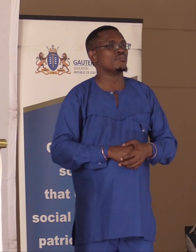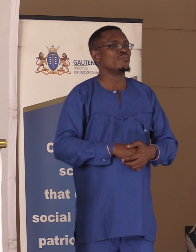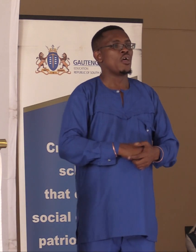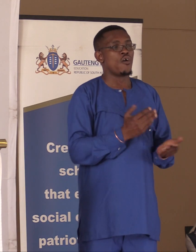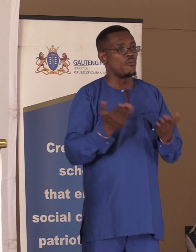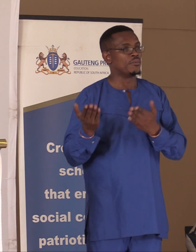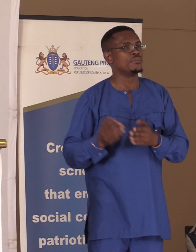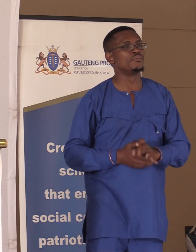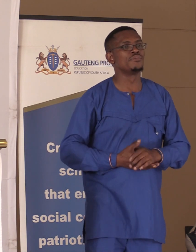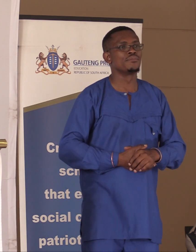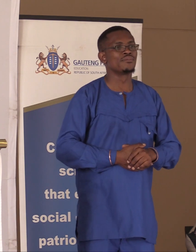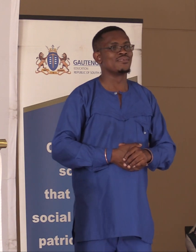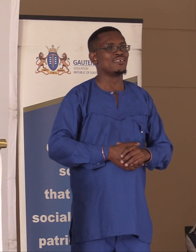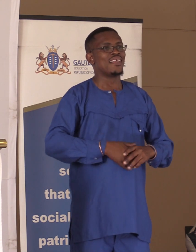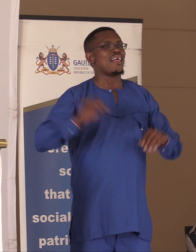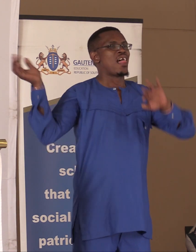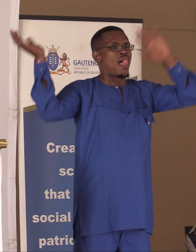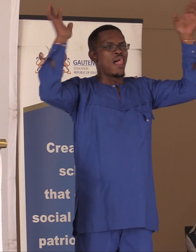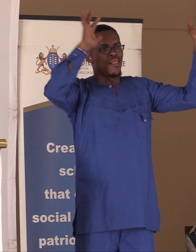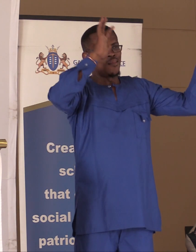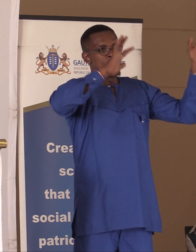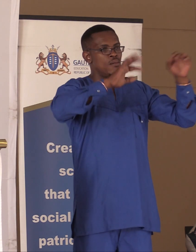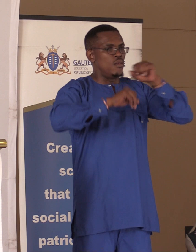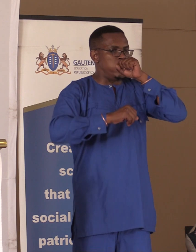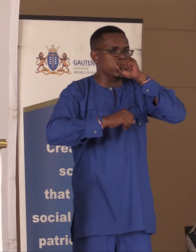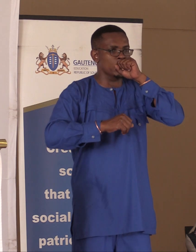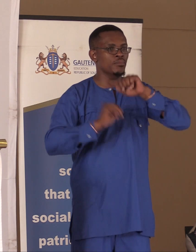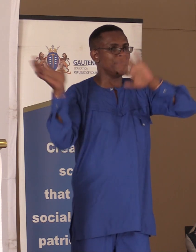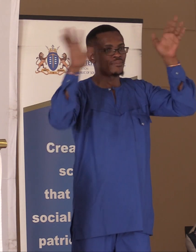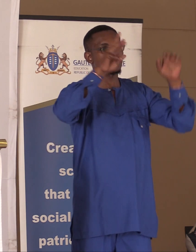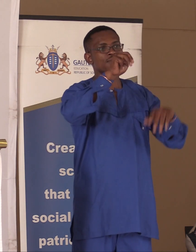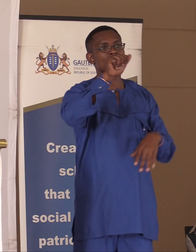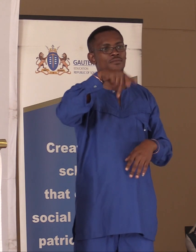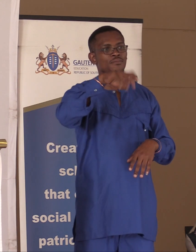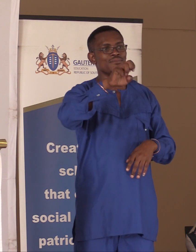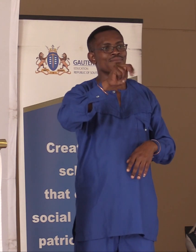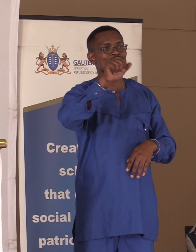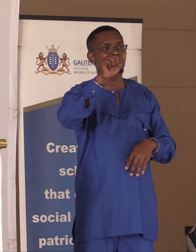Over to you. Ah, Lama Penane, alala.